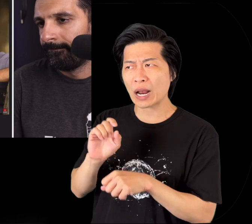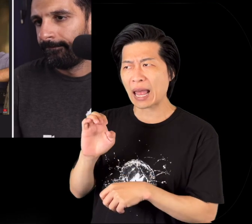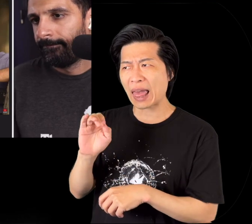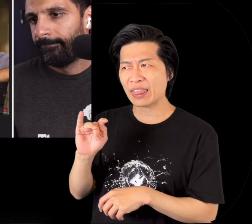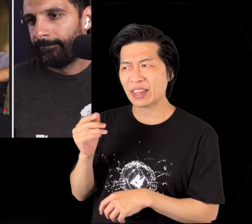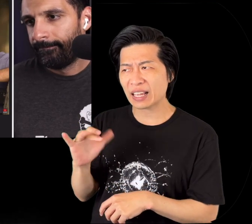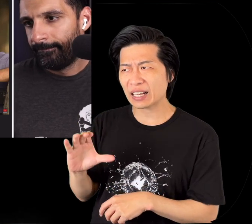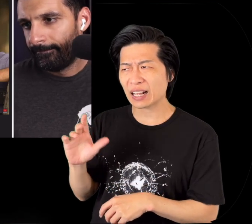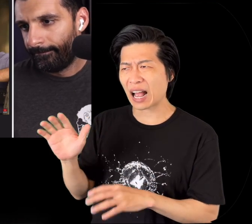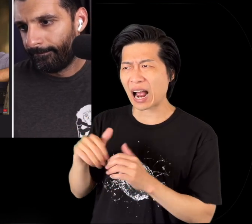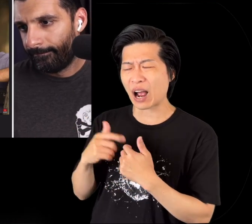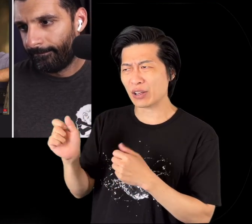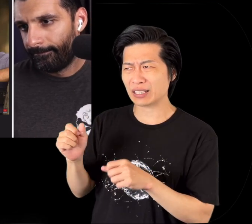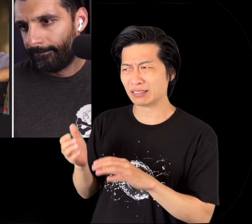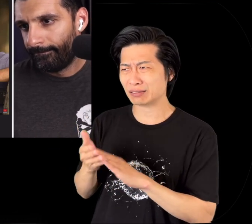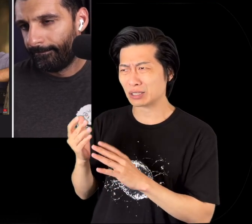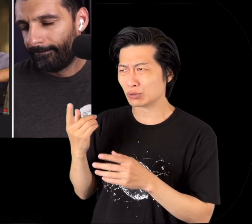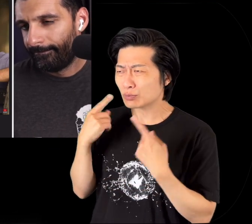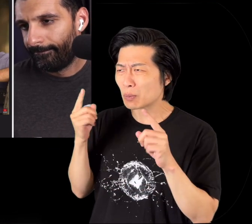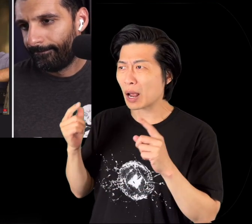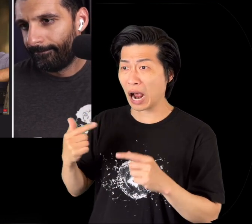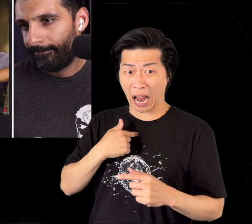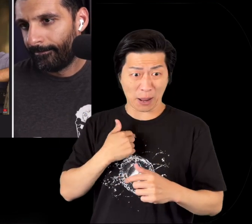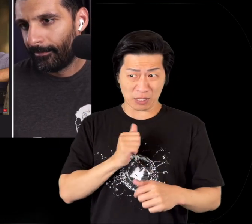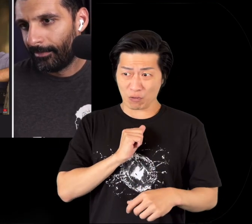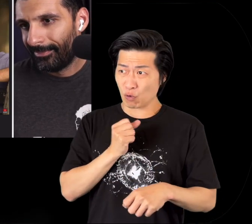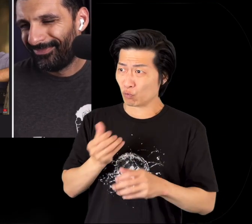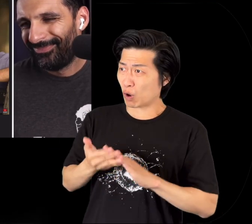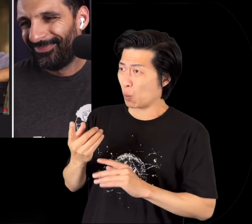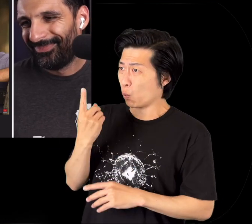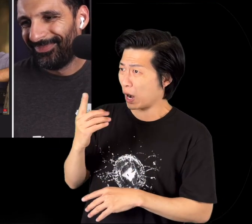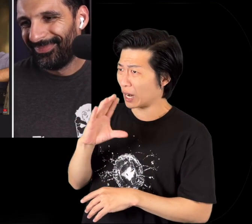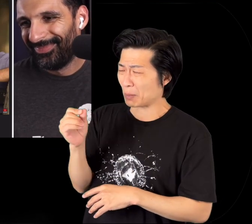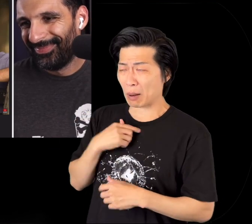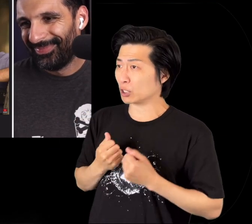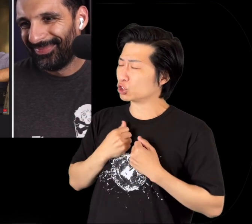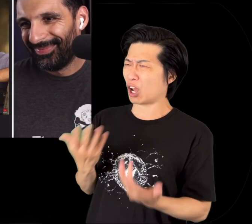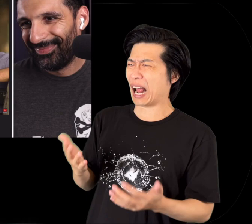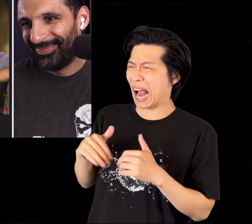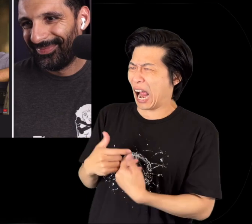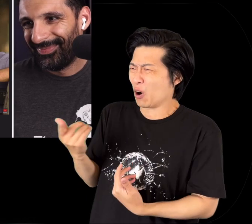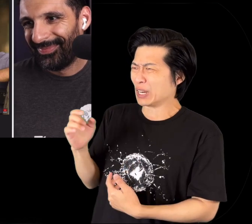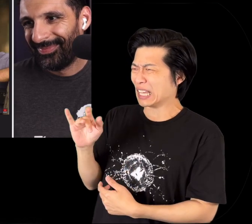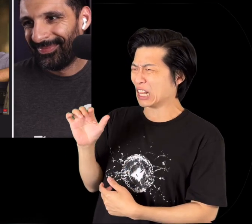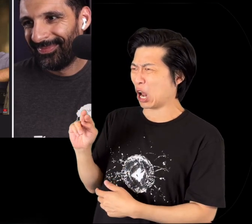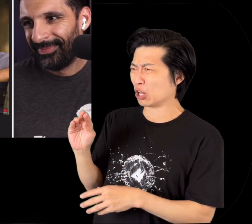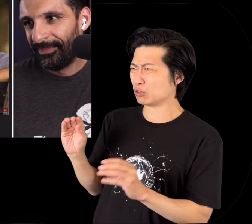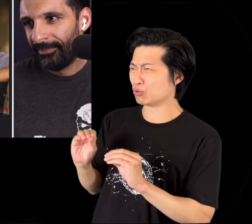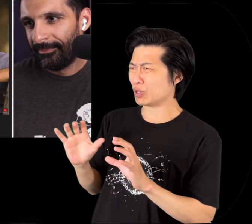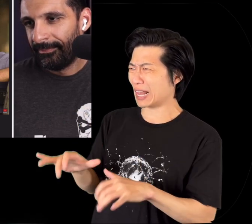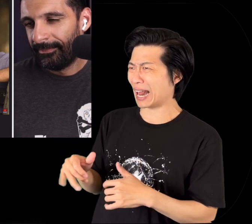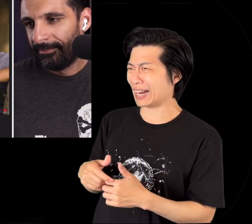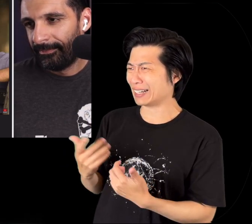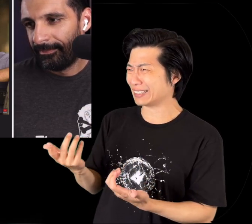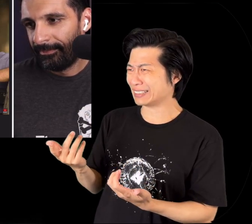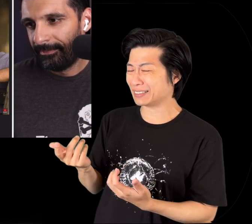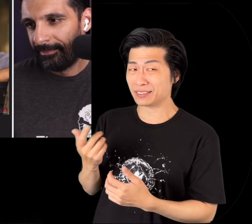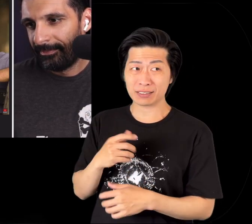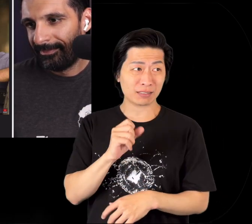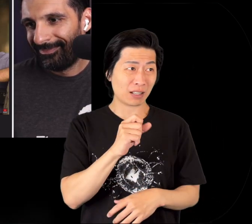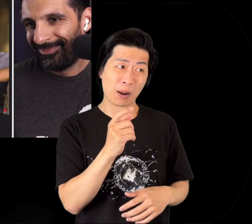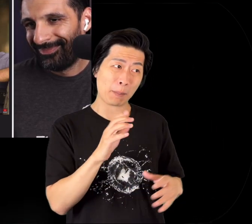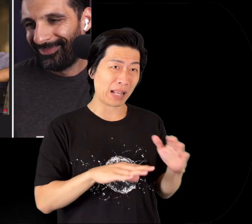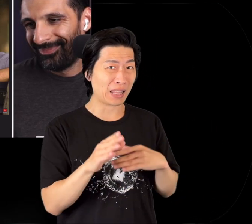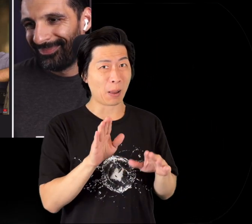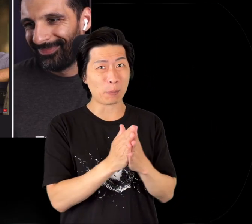ability to accomplish so much. Because I run one company and I'm exhausted. So I don't know how he does this. Well, read the book. It takes